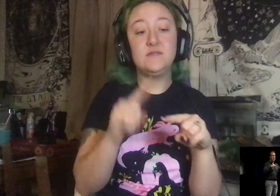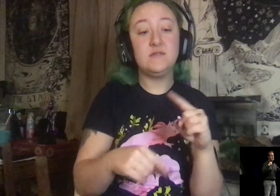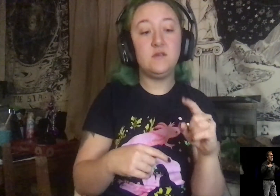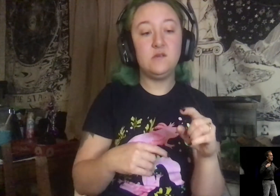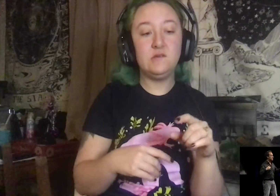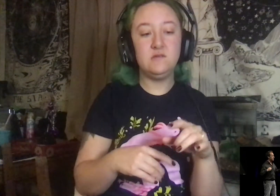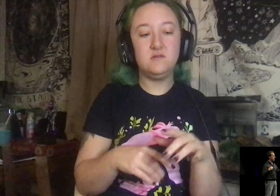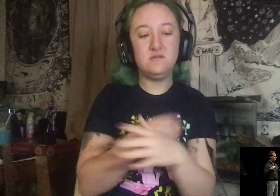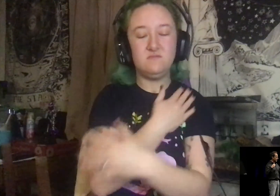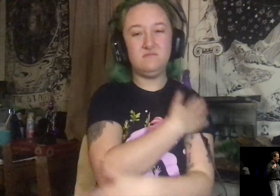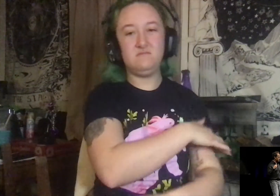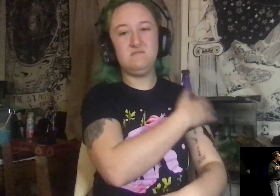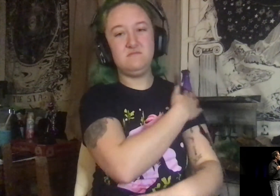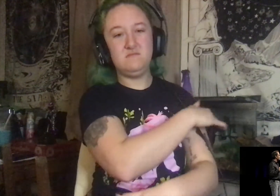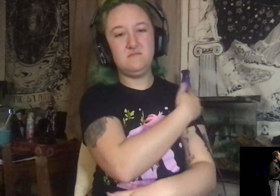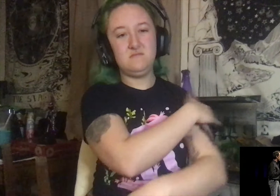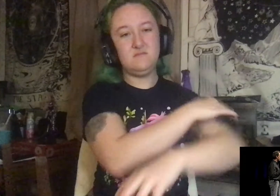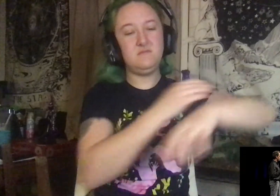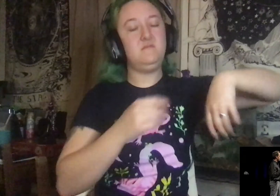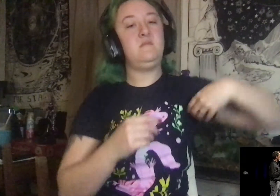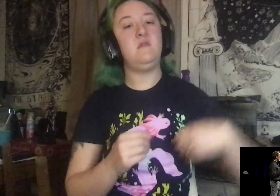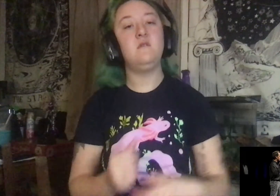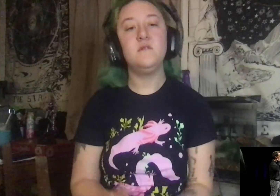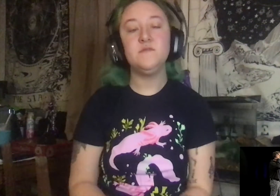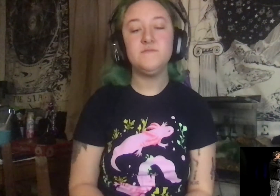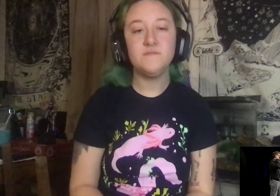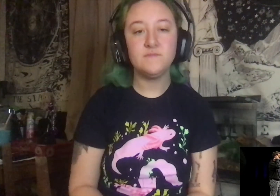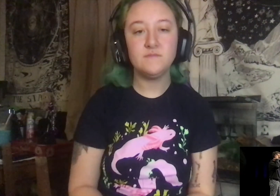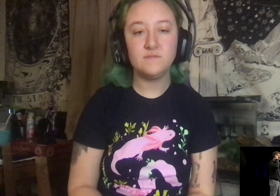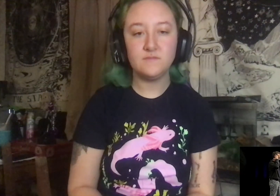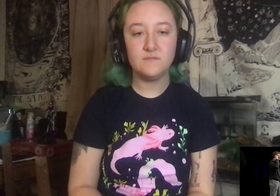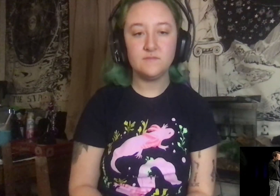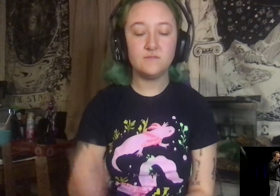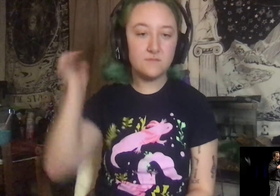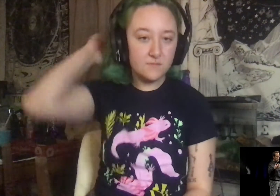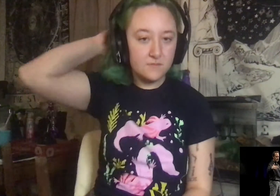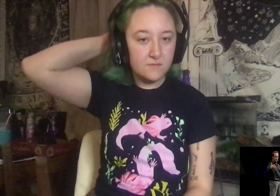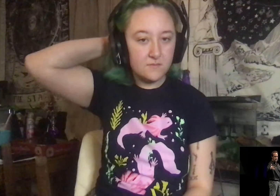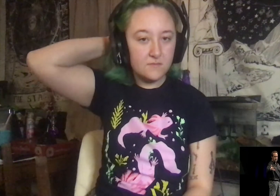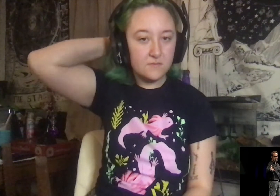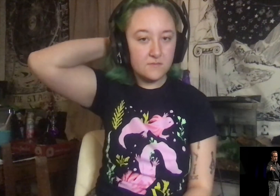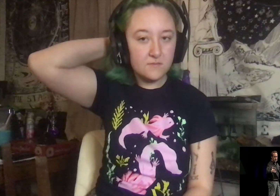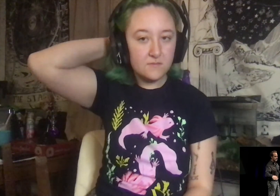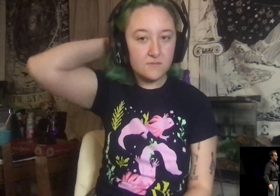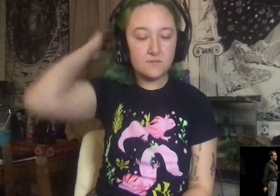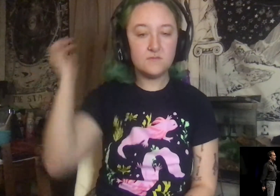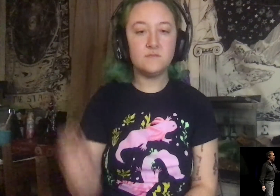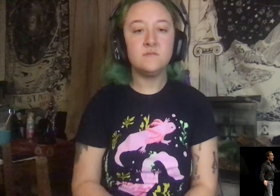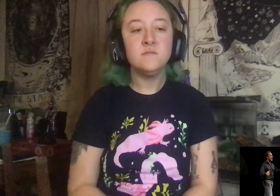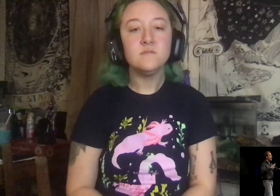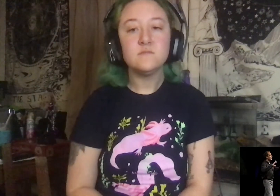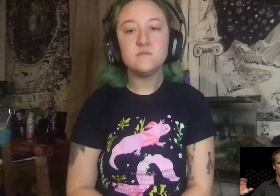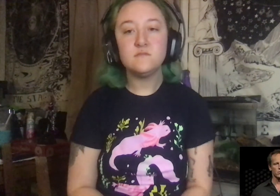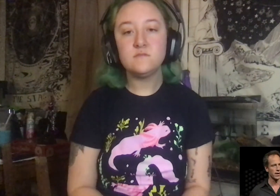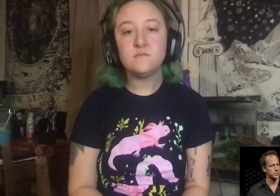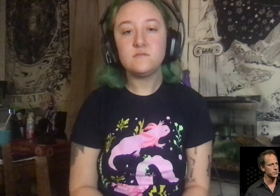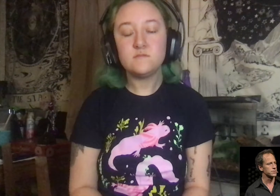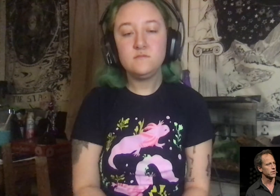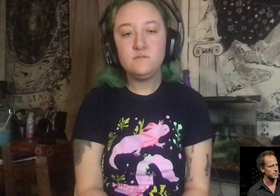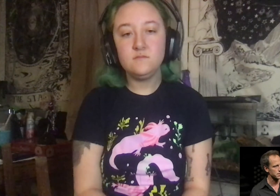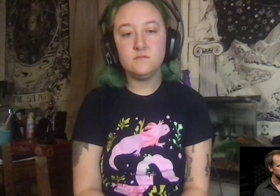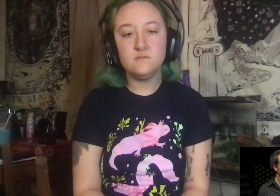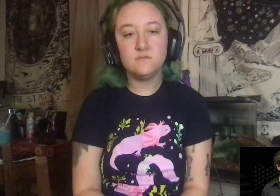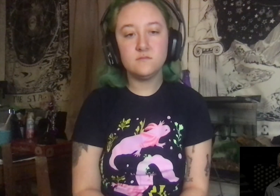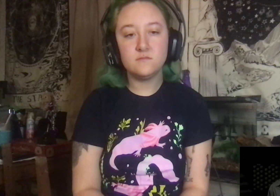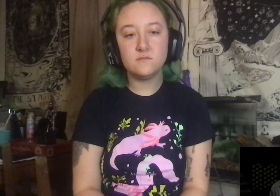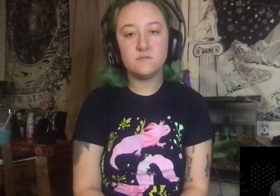And now I can't shake the metaphor, okay? I'm still in poetics and Aristotle, and I'm thinking, out of nowhere, 2